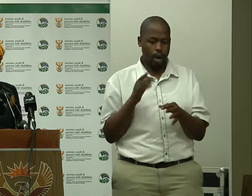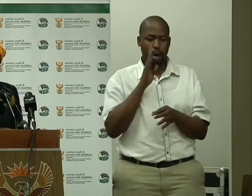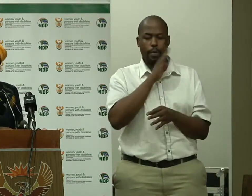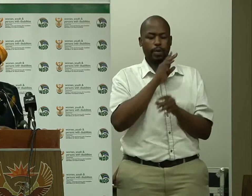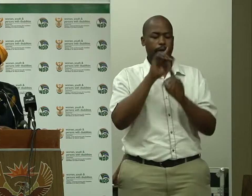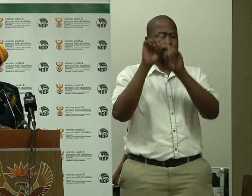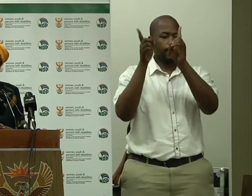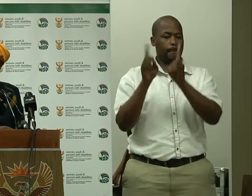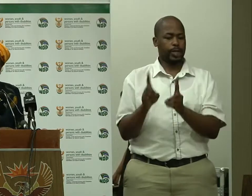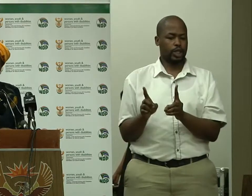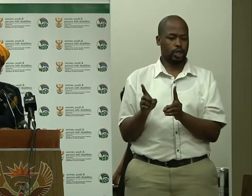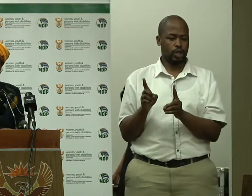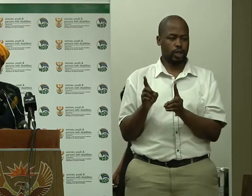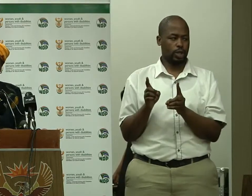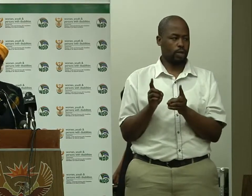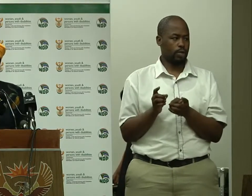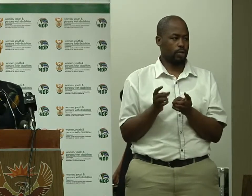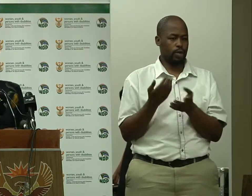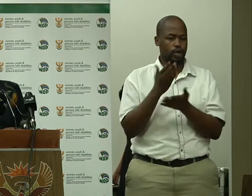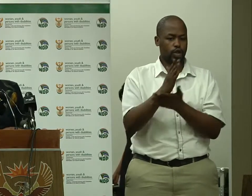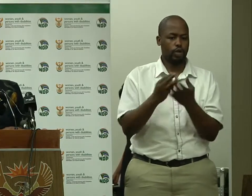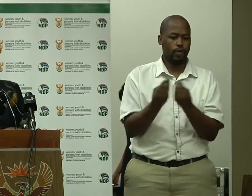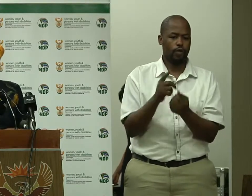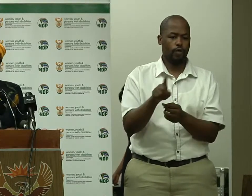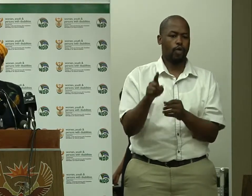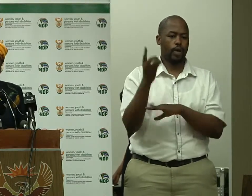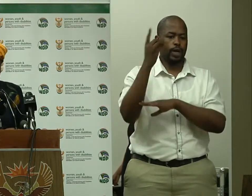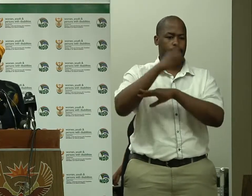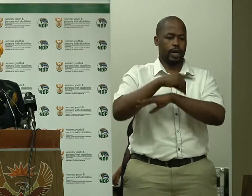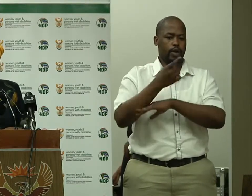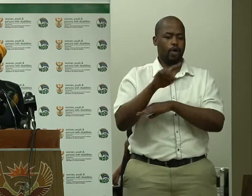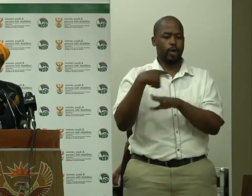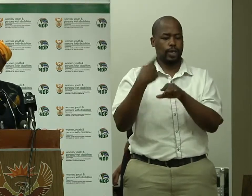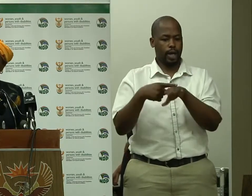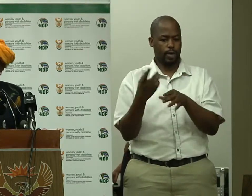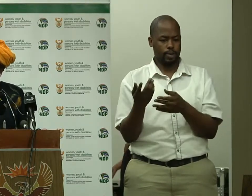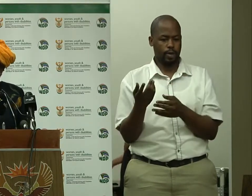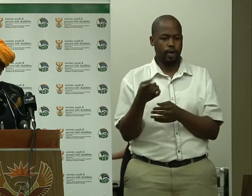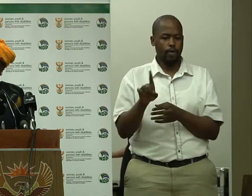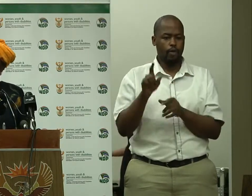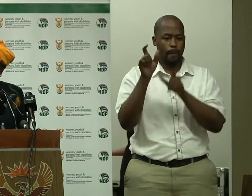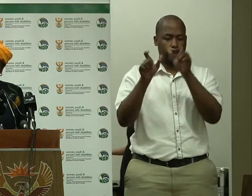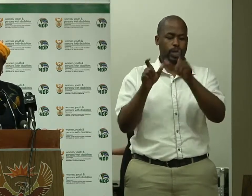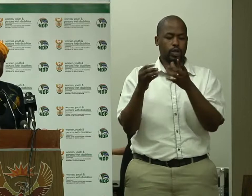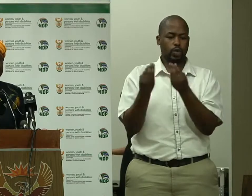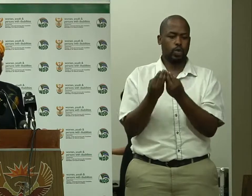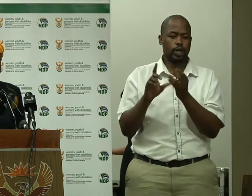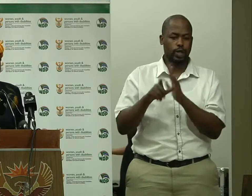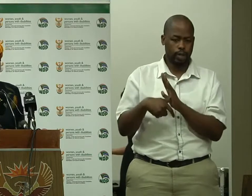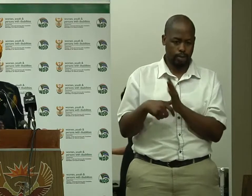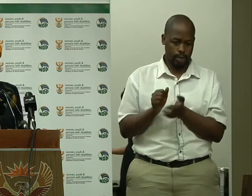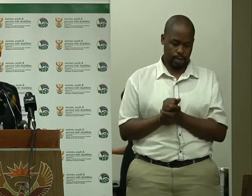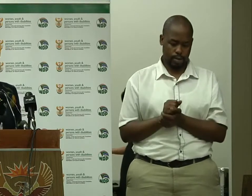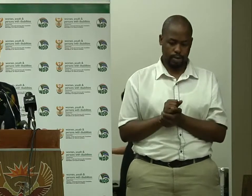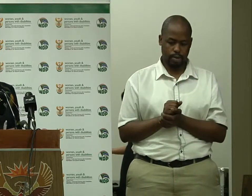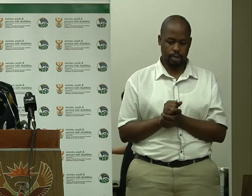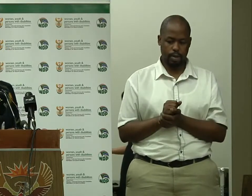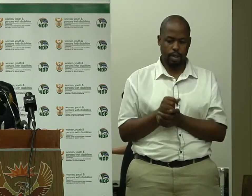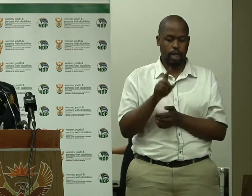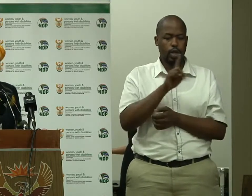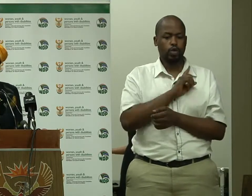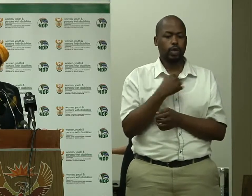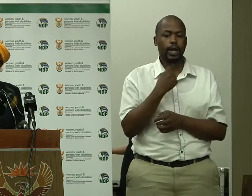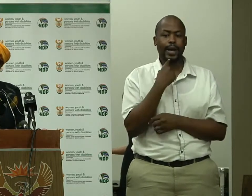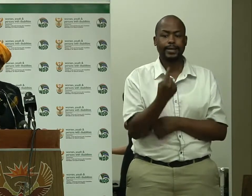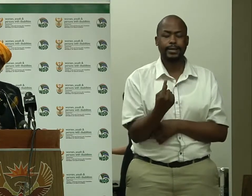allocation to say, let's have a dedicated day or times for persons with disabilities. Hence, I